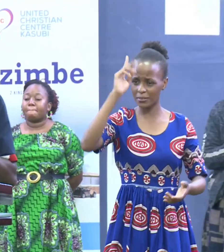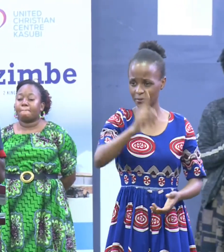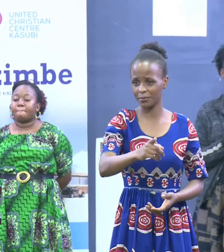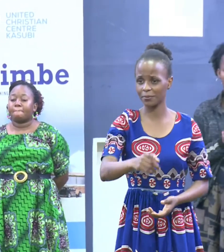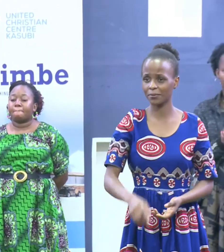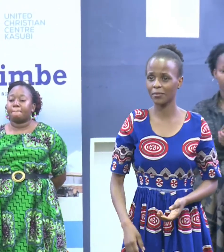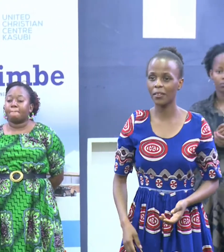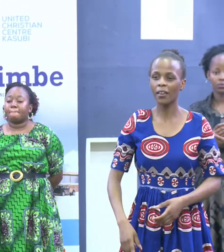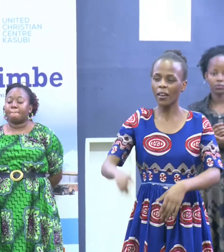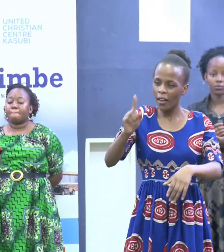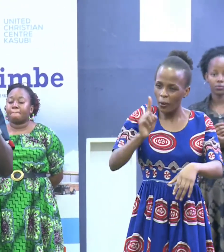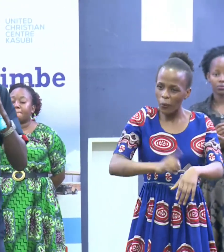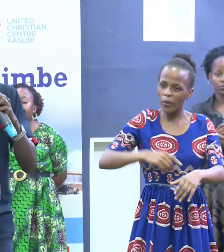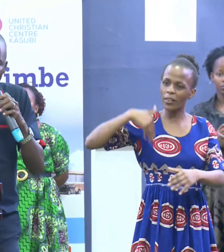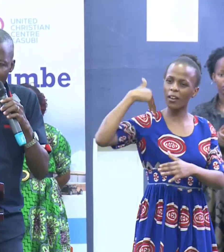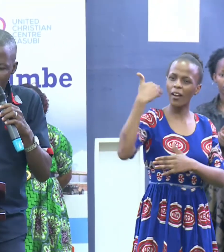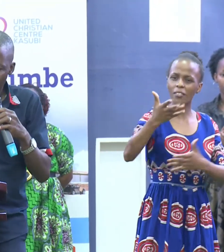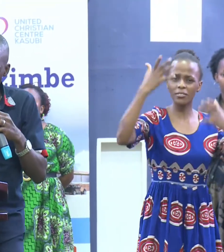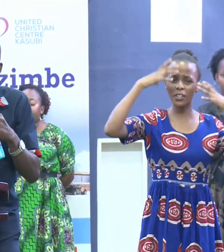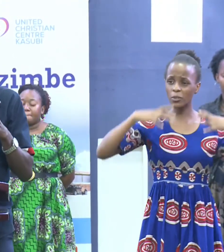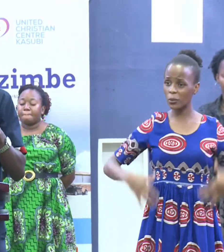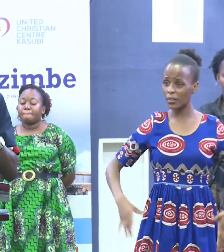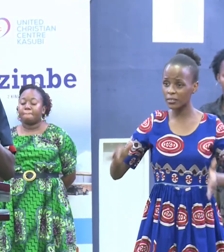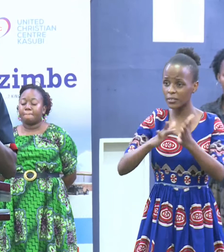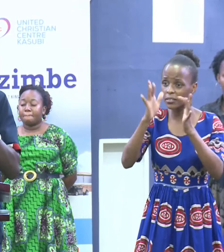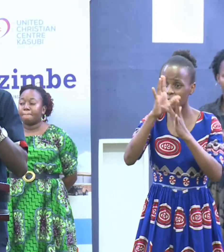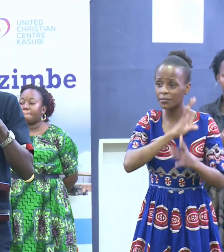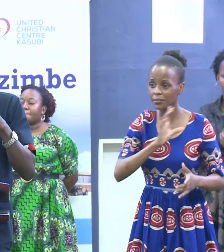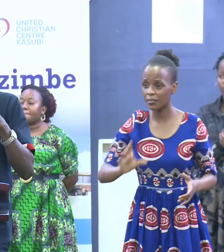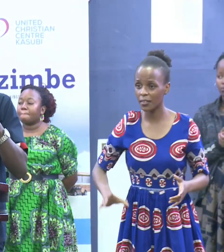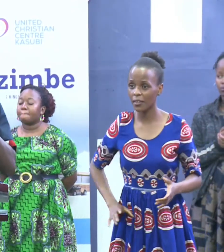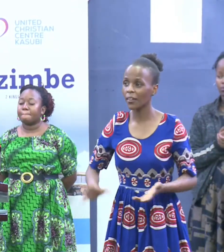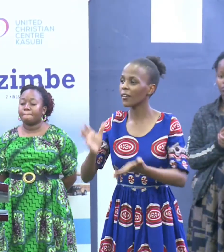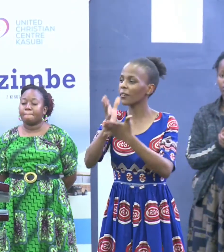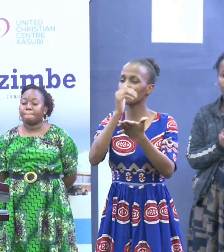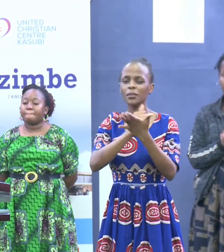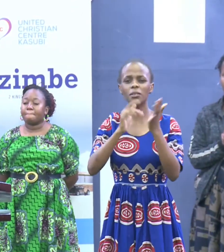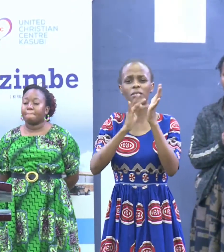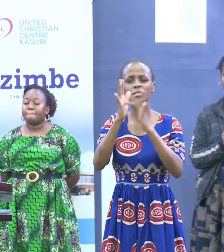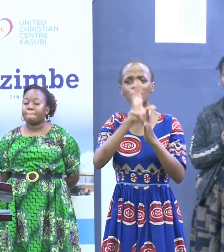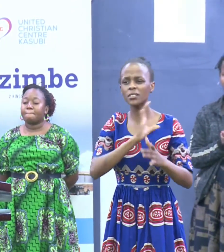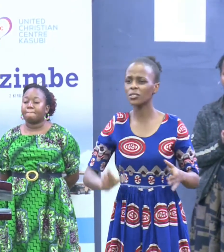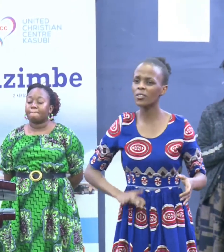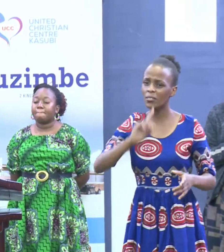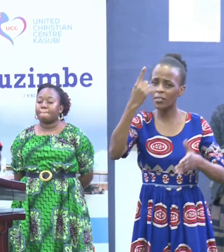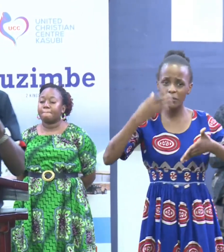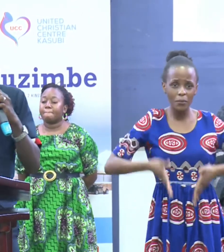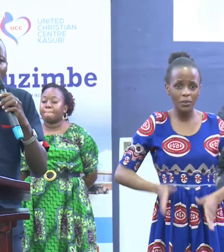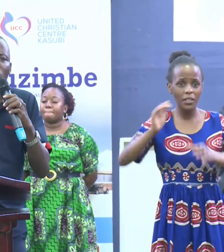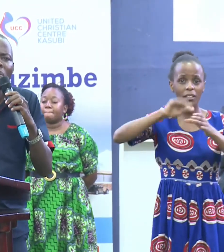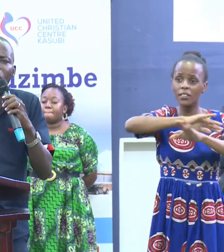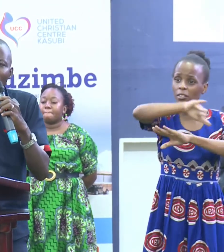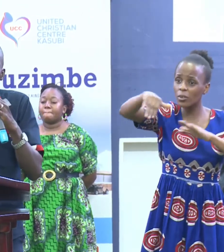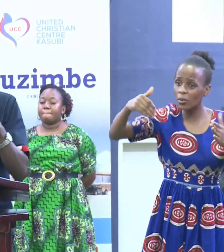you of them. Whenever you dress up Jesus, because Jesus is the